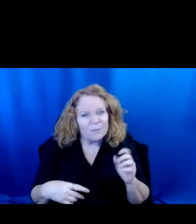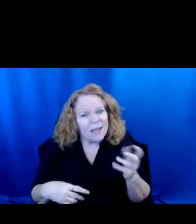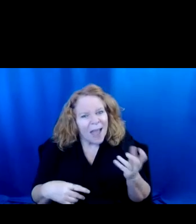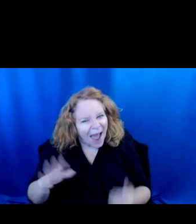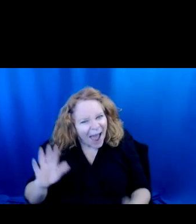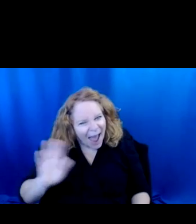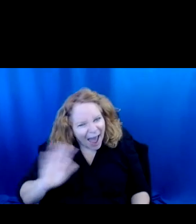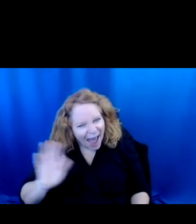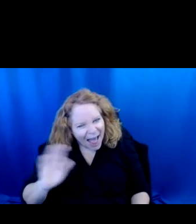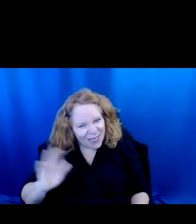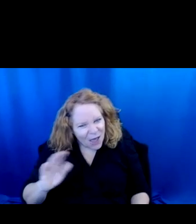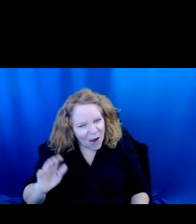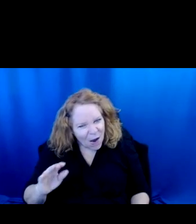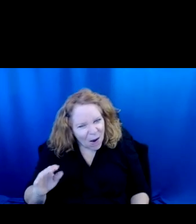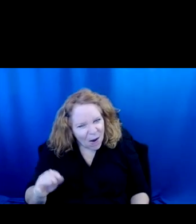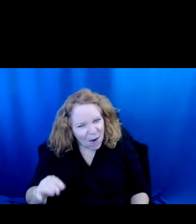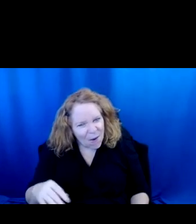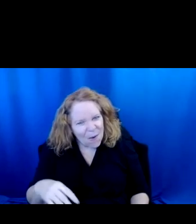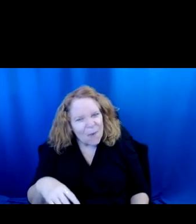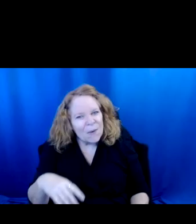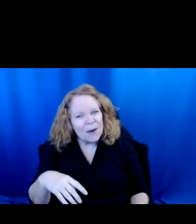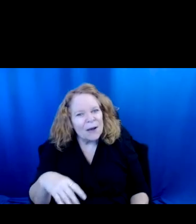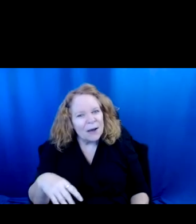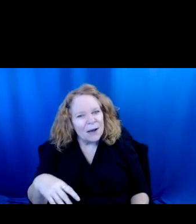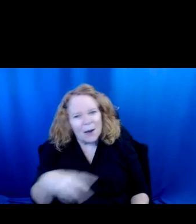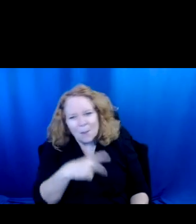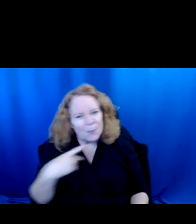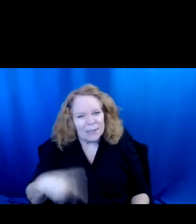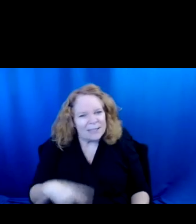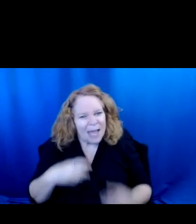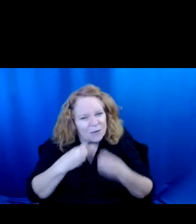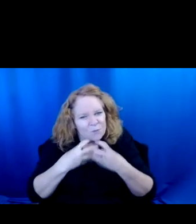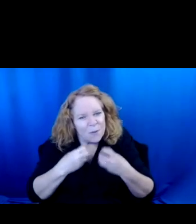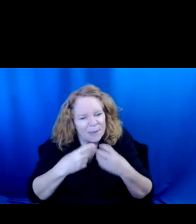Princess Ribbit, said Fabby, laughing.